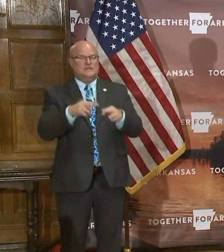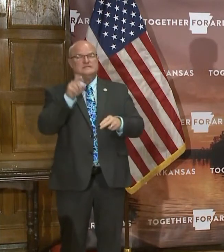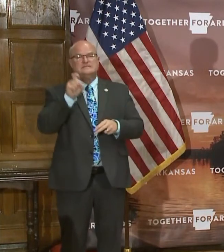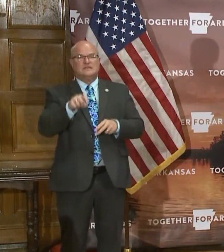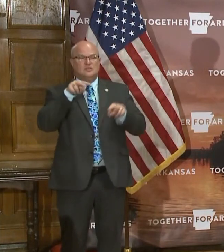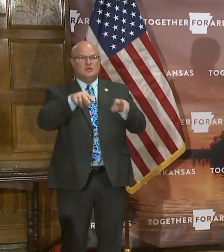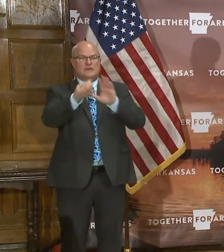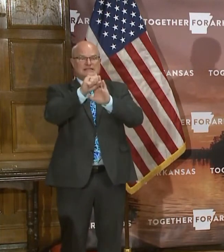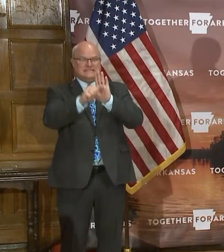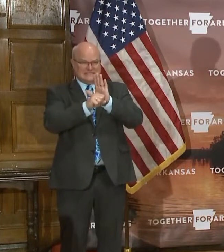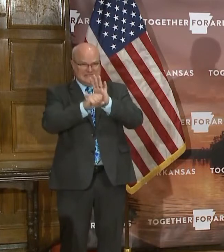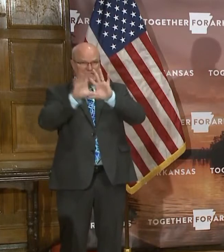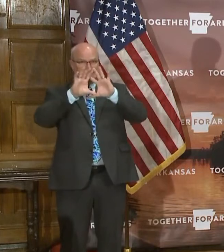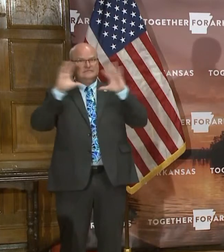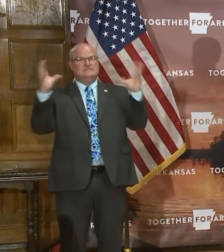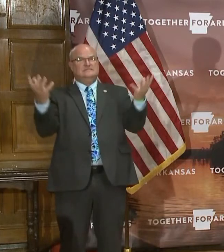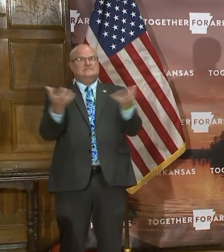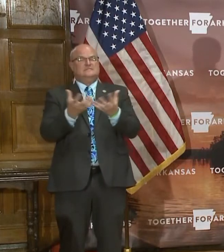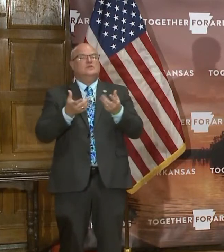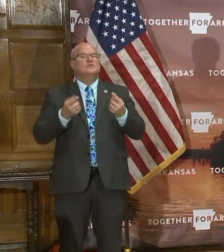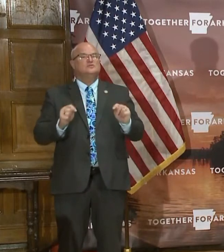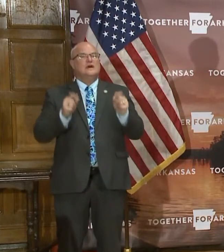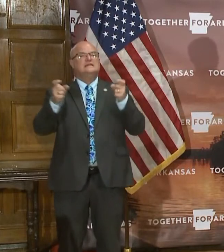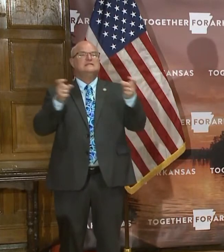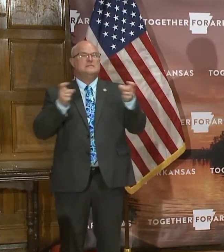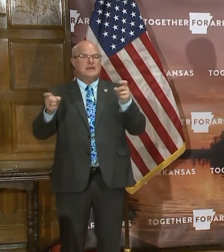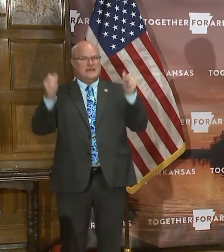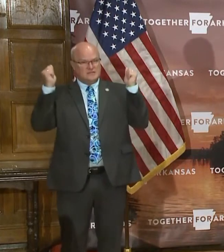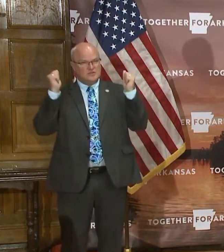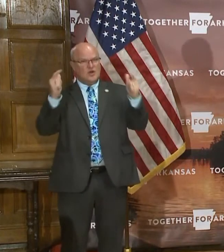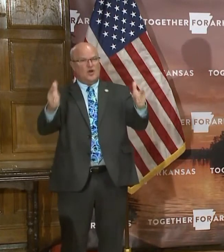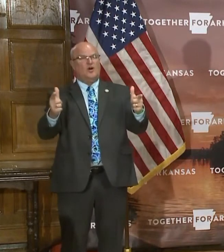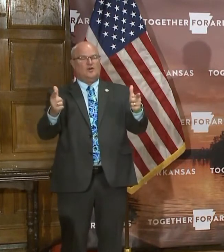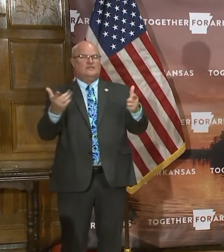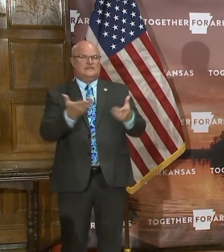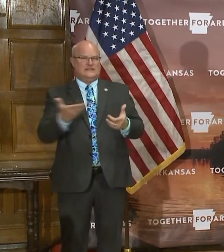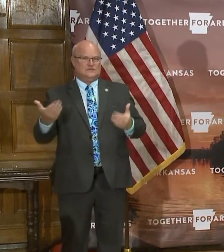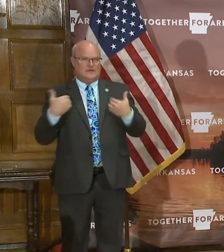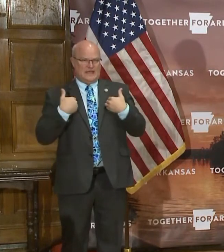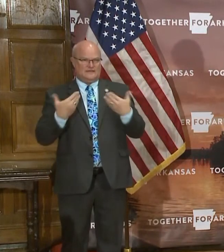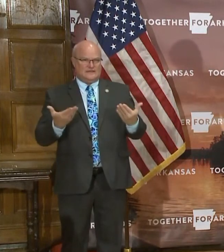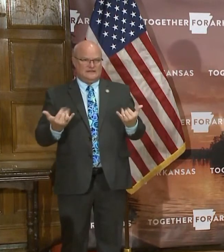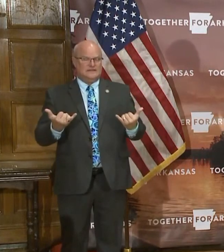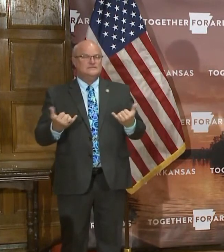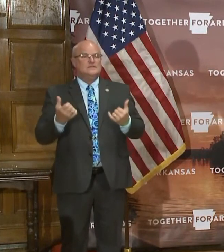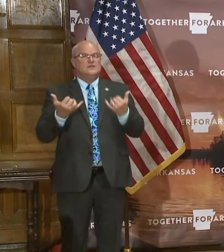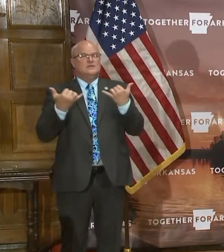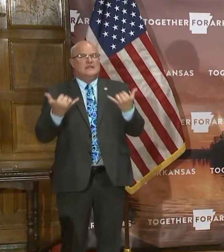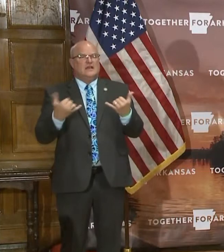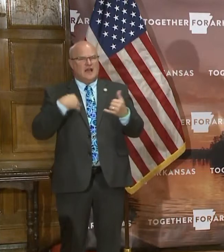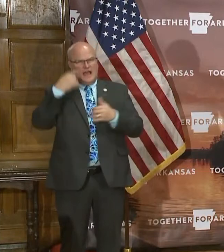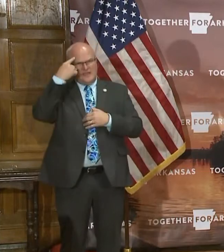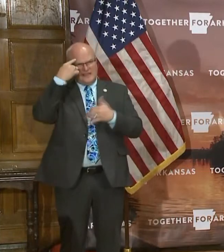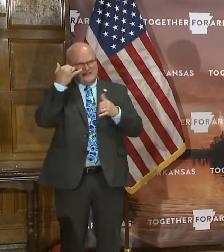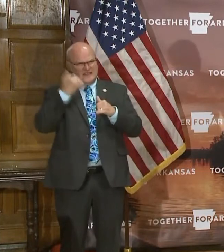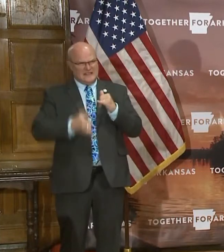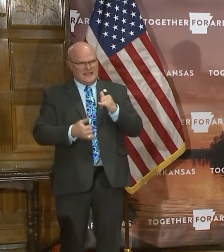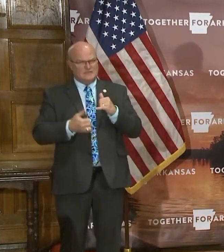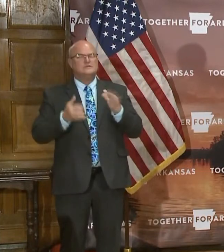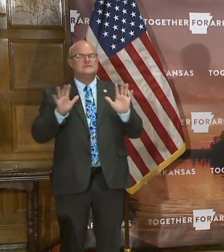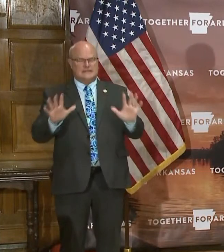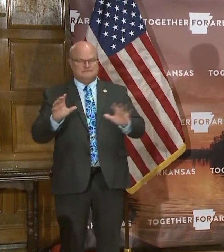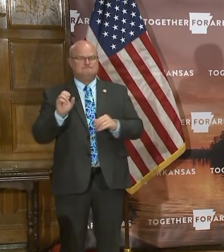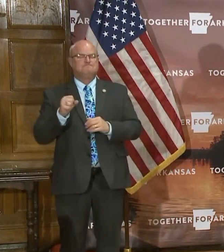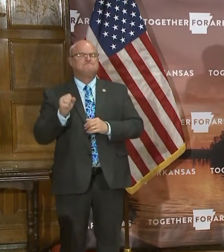look at it by state-wide when you're trying to manage all of these resources. And so with that, I think that's the last one